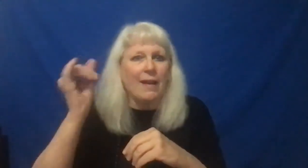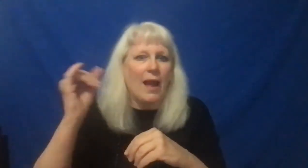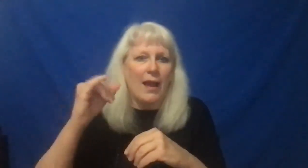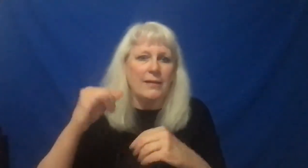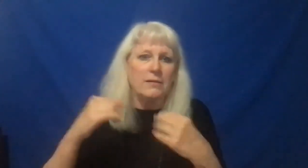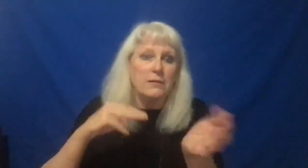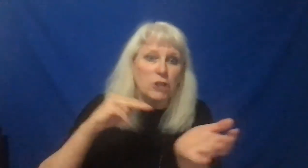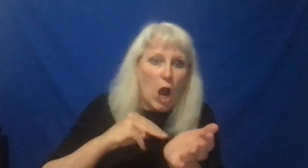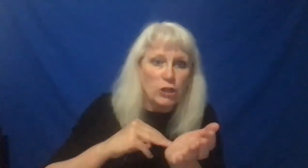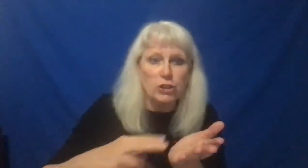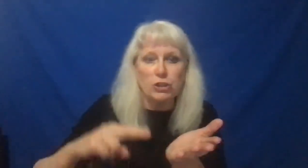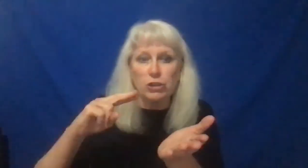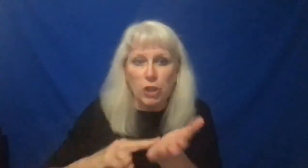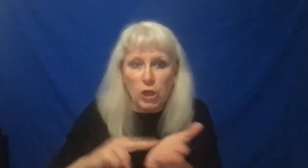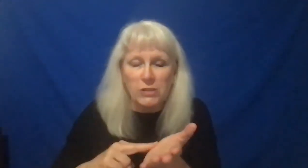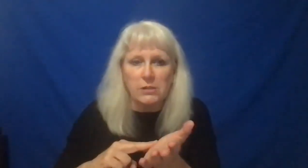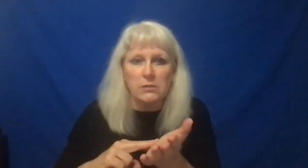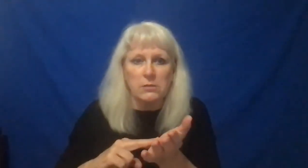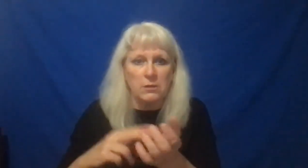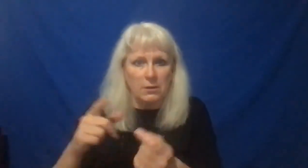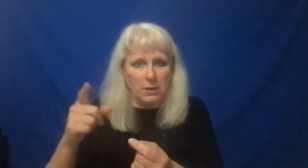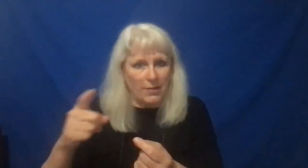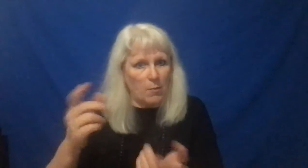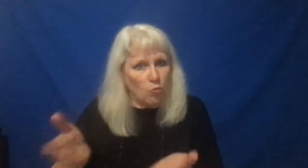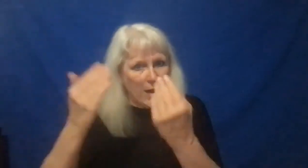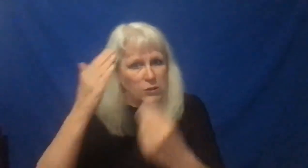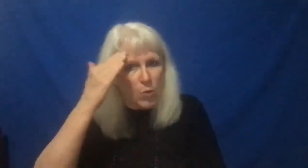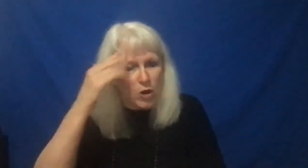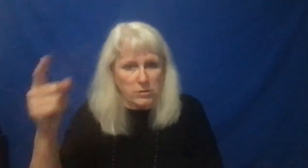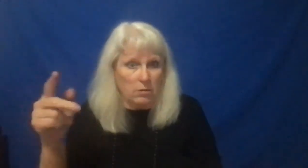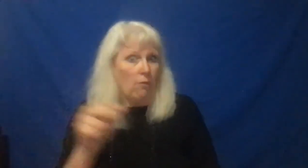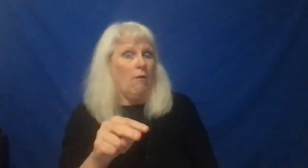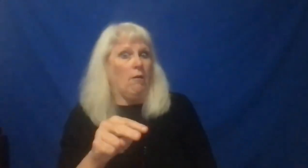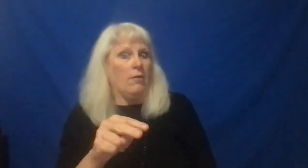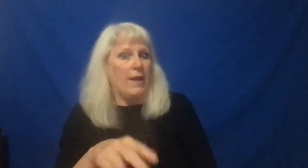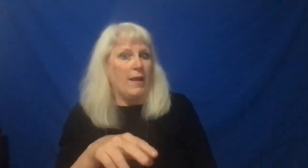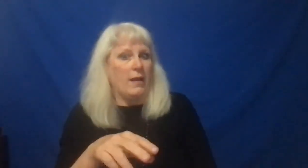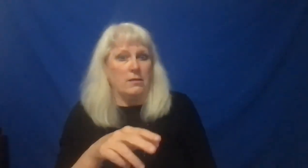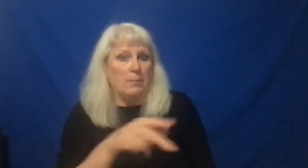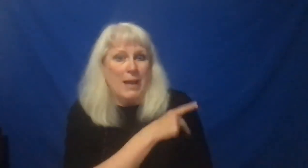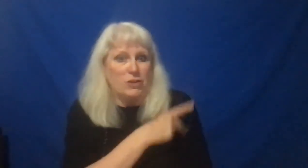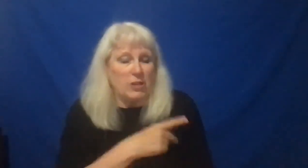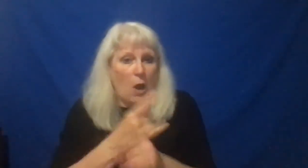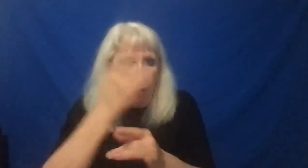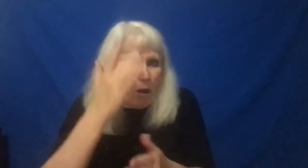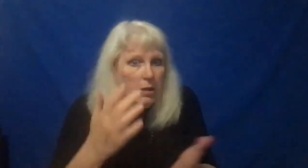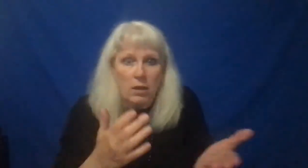be right there to help someone that has the disease of alcoholism to find AA. So that's a